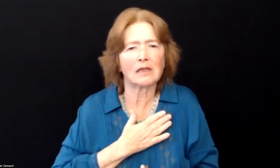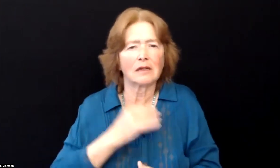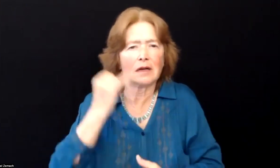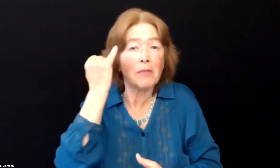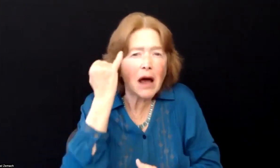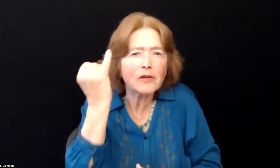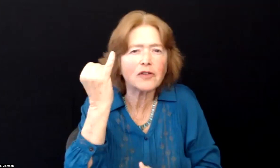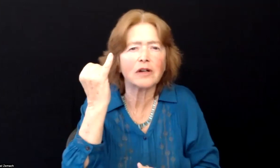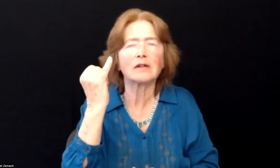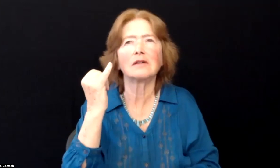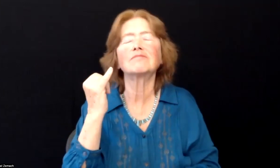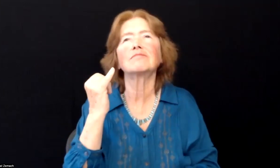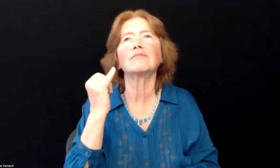can you just